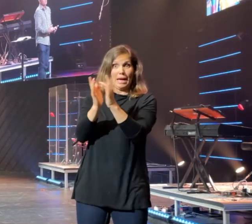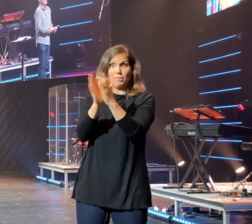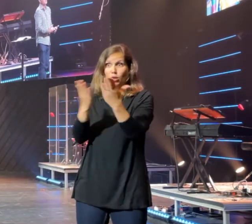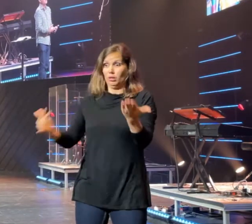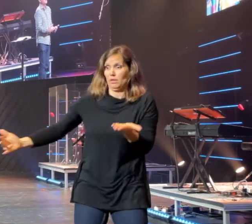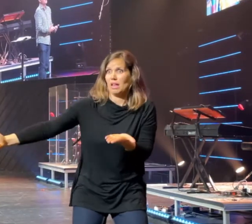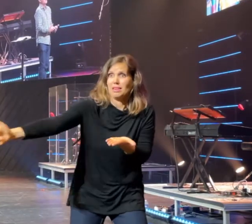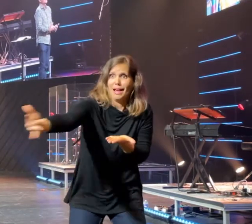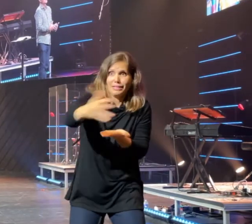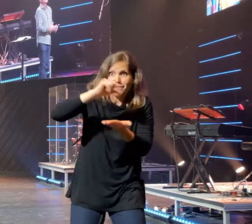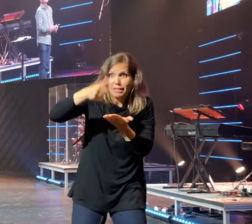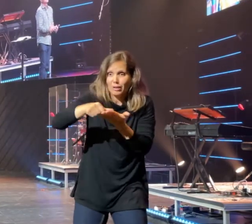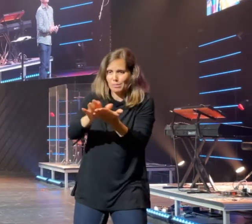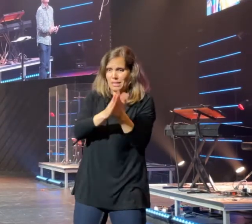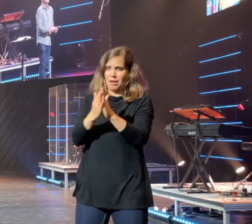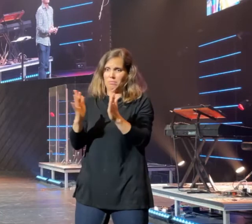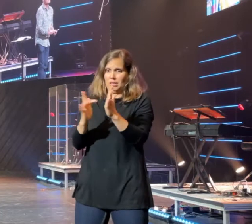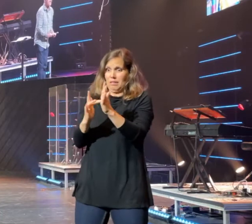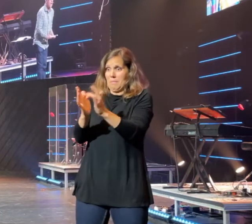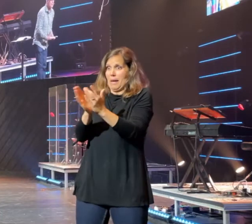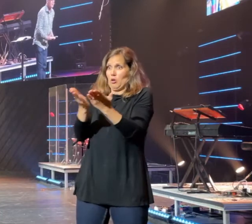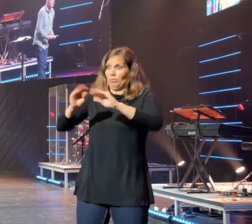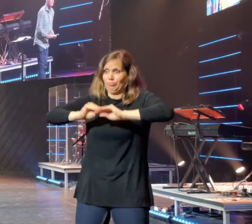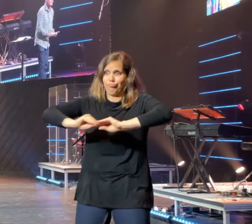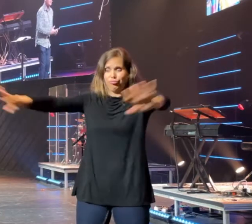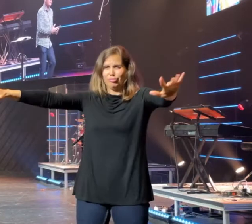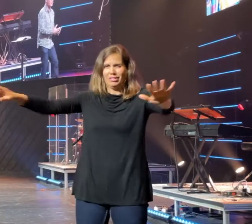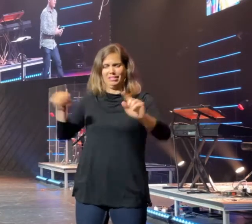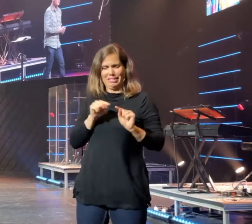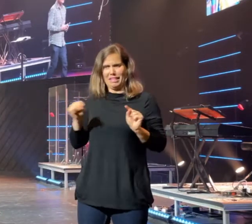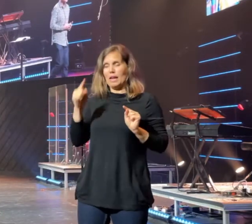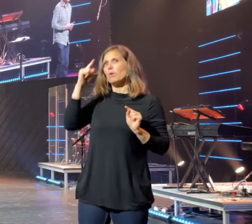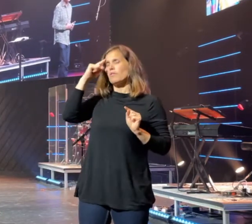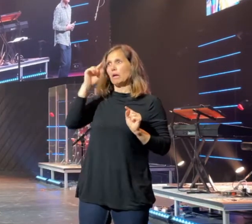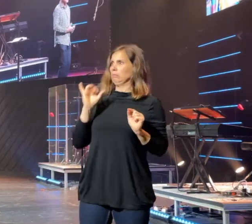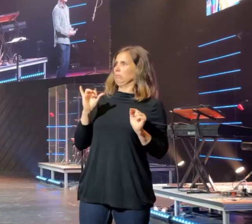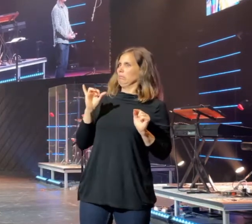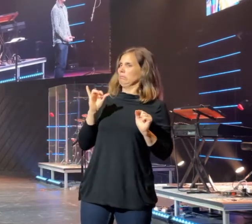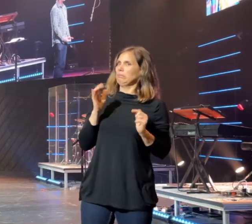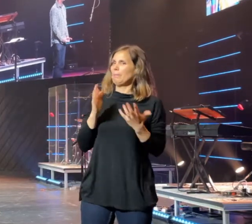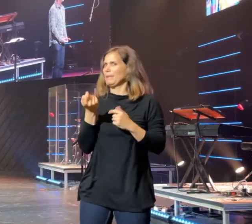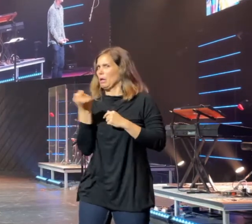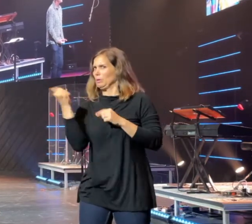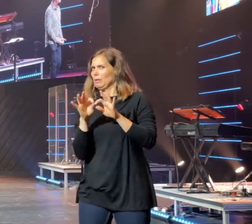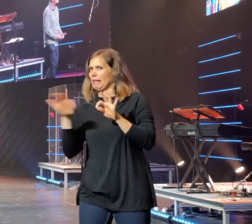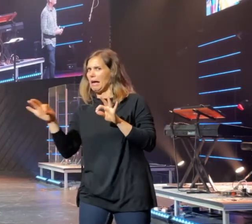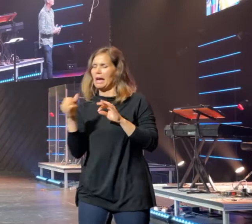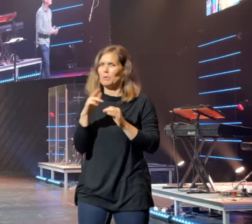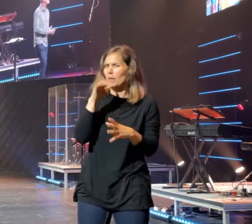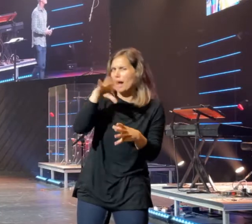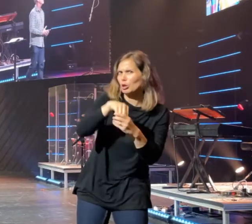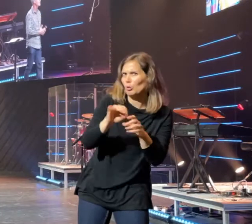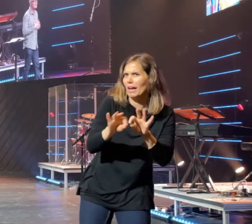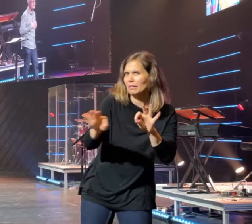would be called the greatest selling book of all time. They might have thought twice about some of the things they said, right? They would have maybe